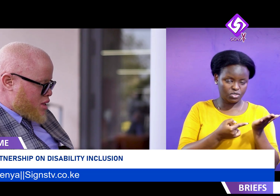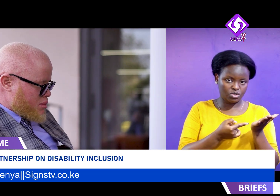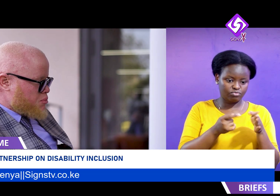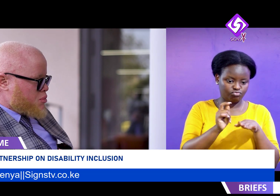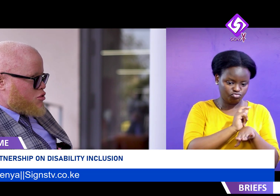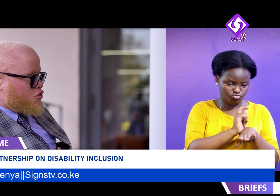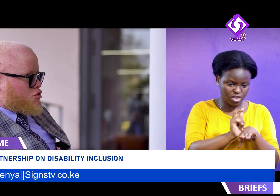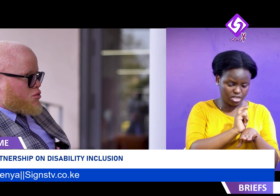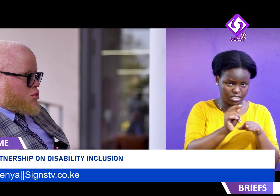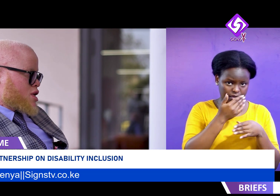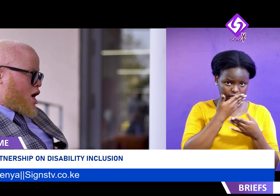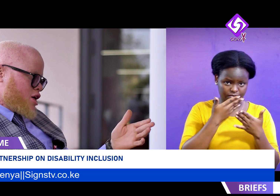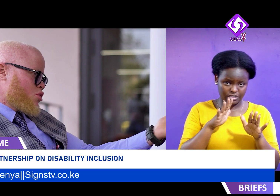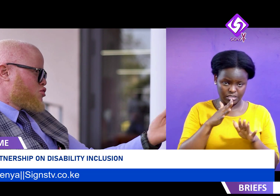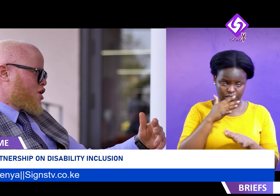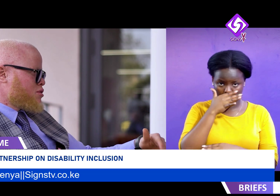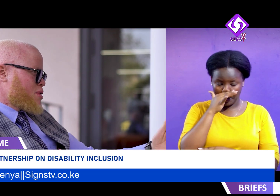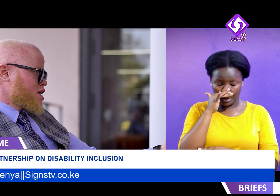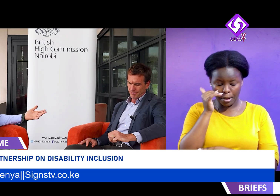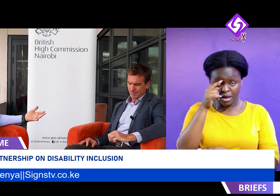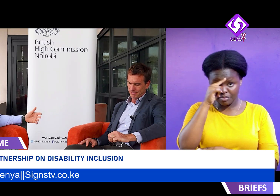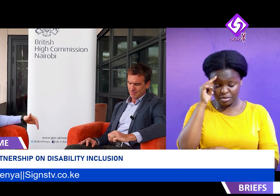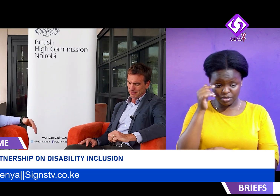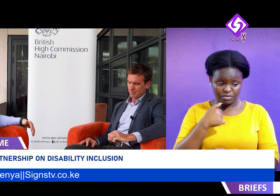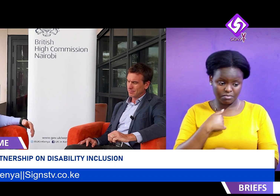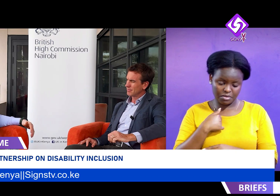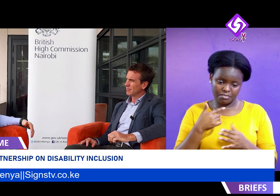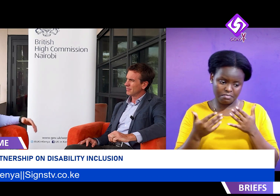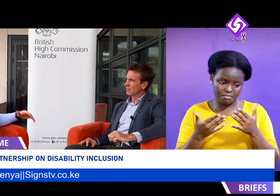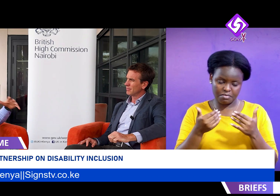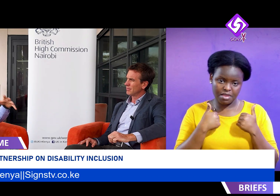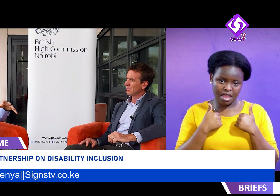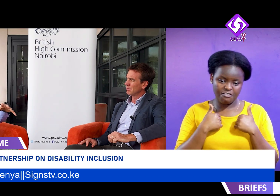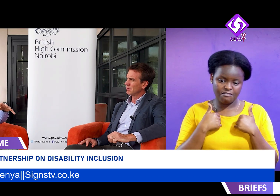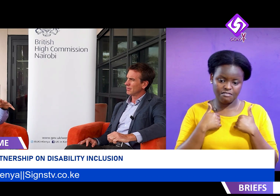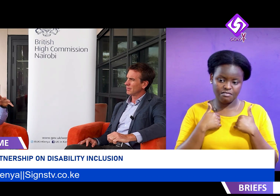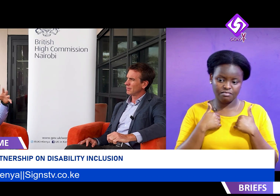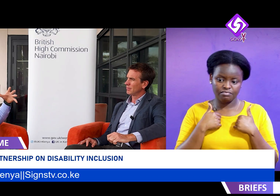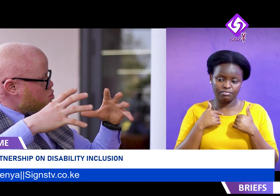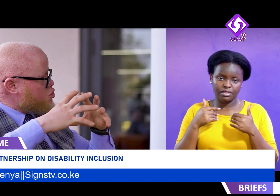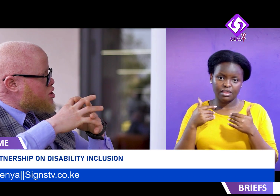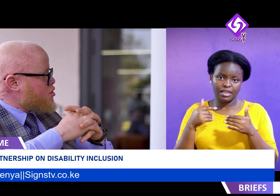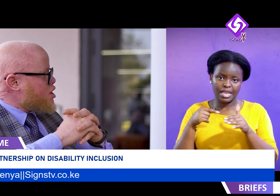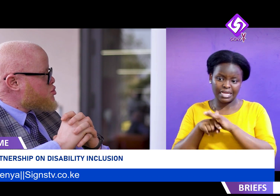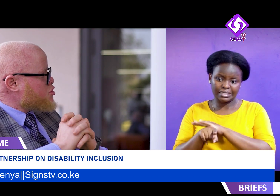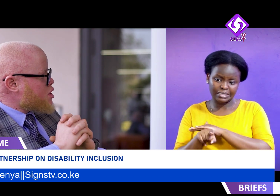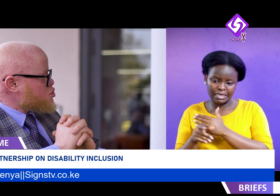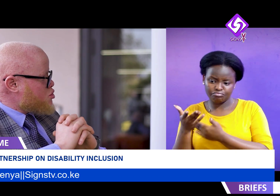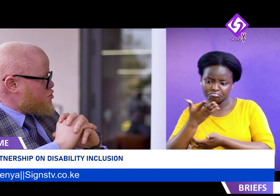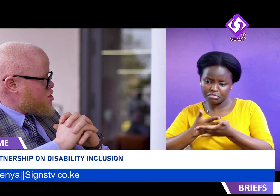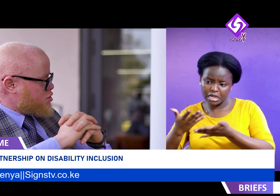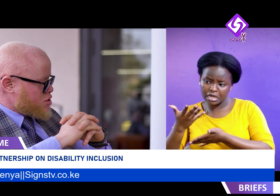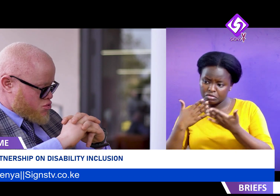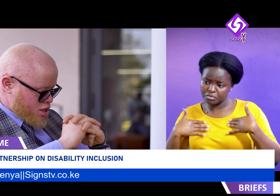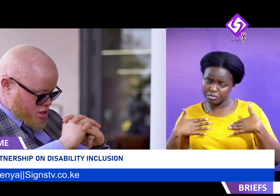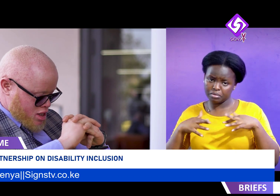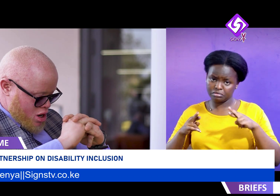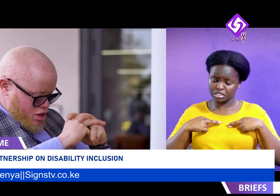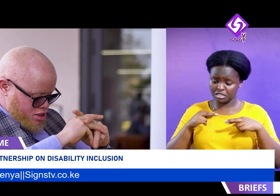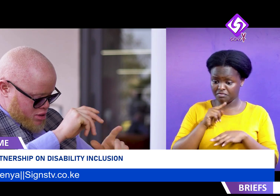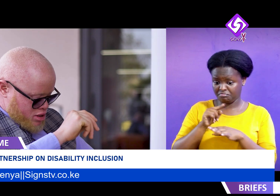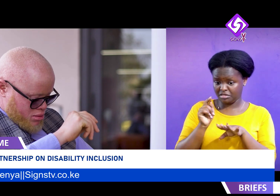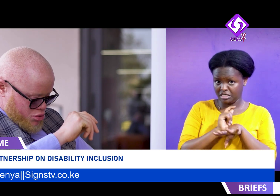been because I know you might have had the opportunity to go into the grassroots and be able to interact with persons who have received these